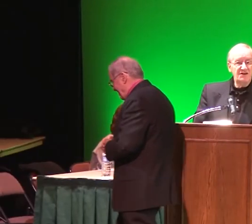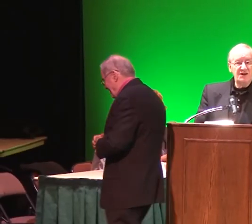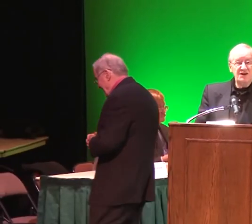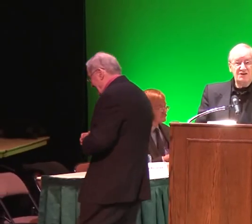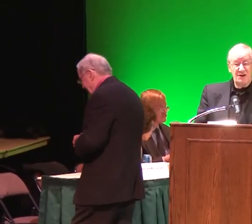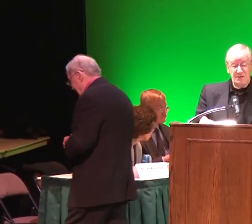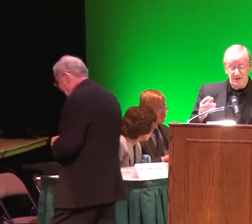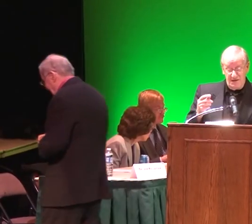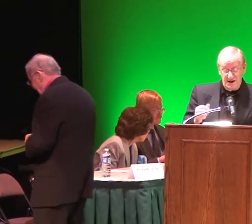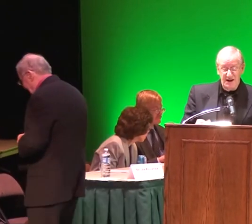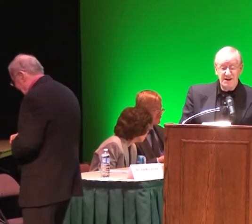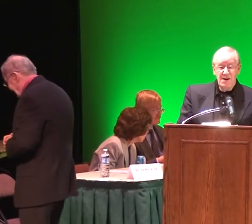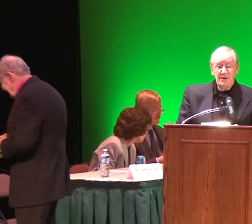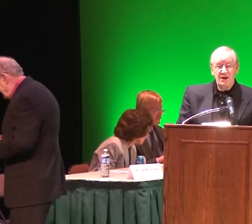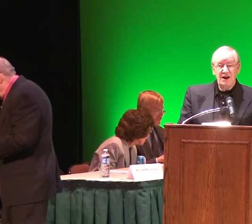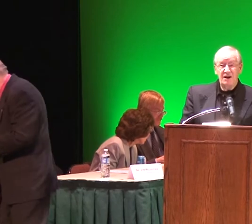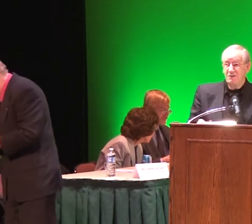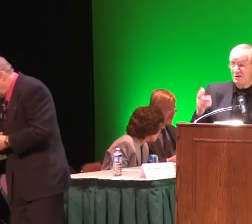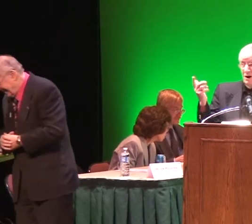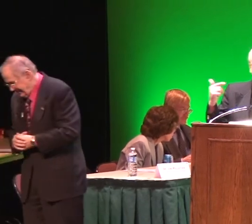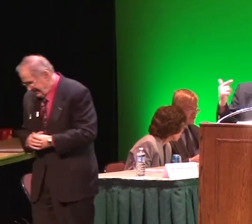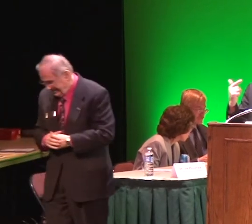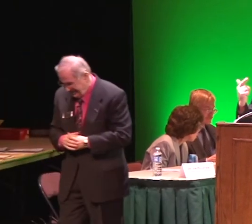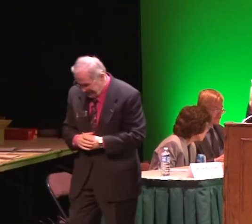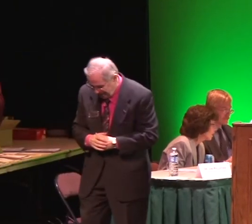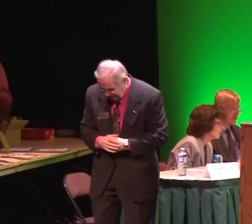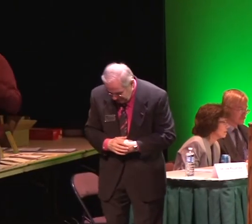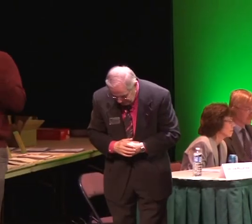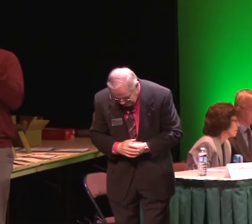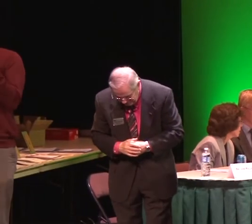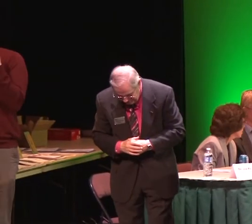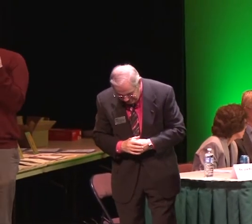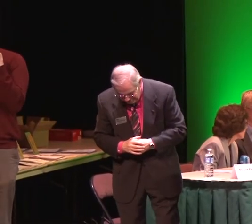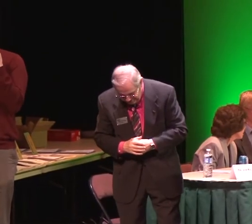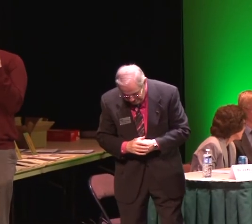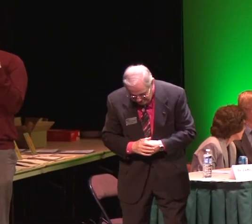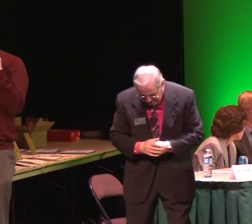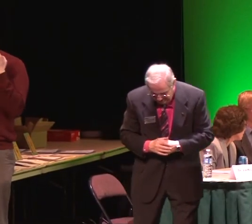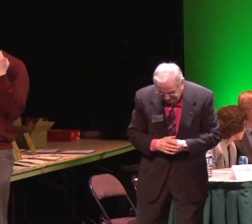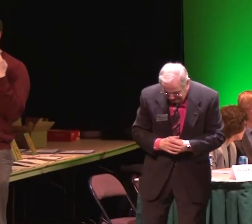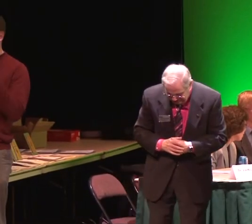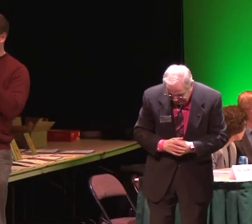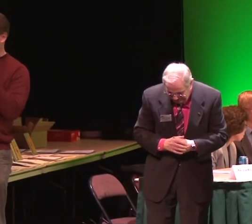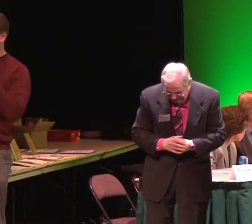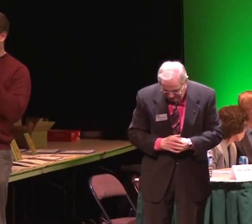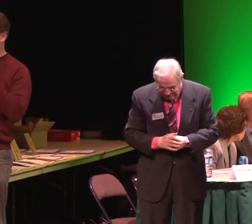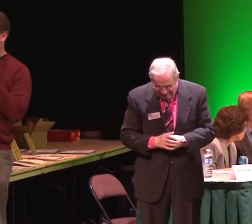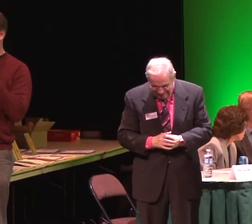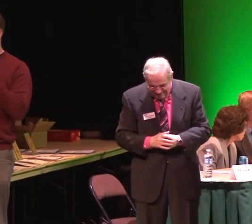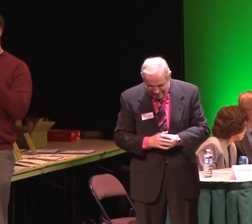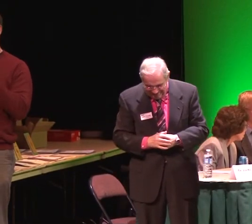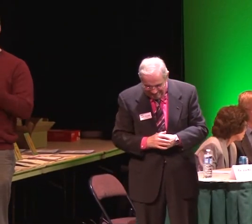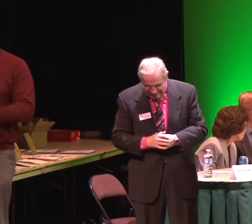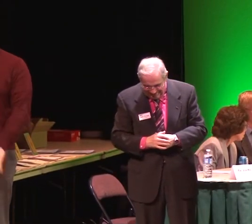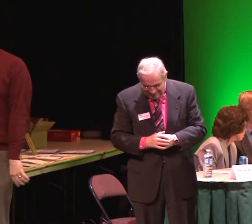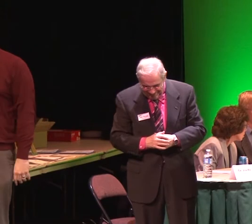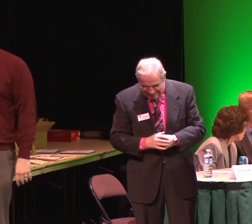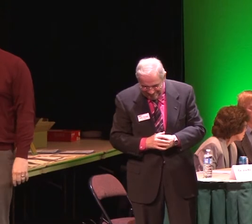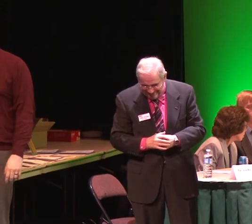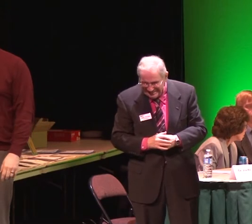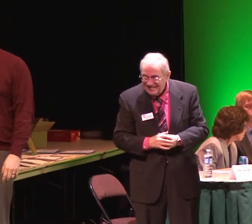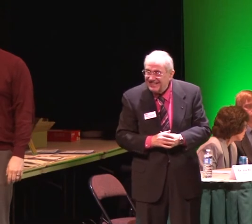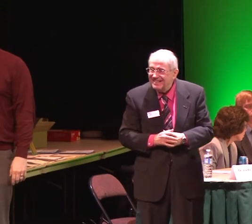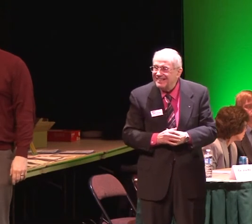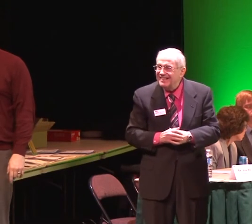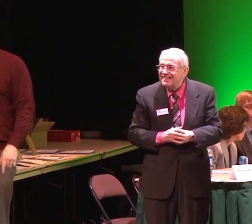in the 60s Fahrenheit. Today, as I wrote, came in, was 23s. But tomorrow, and I've seen some robins, as